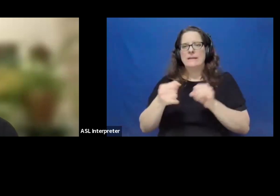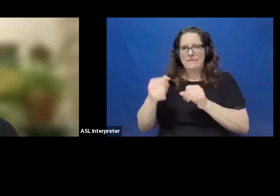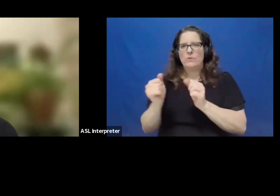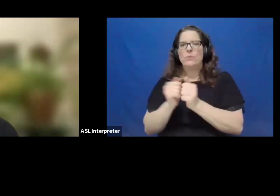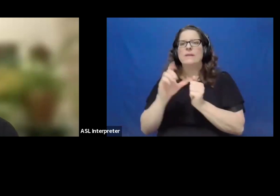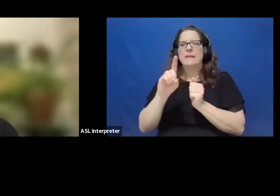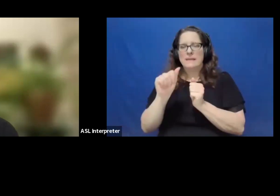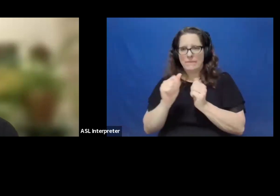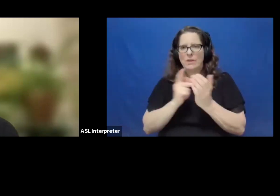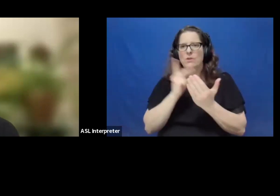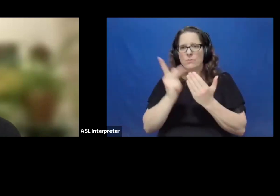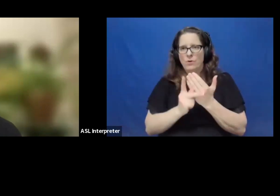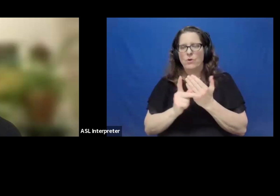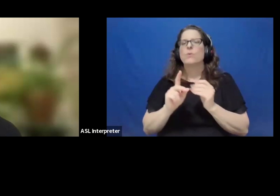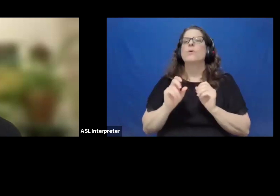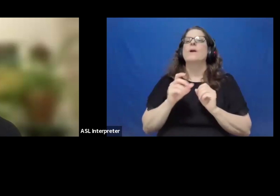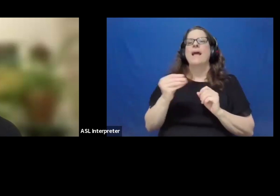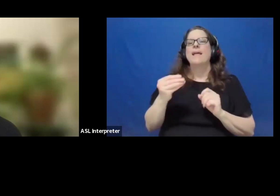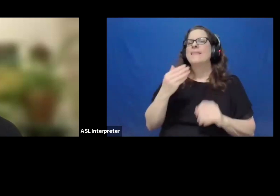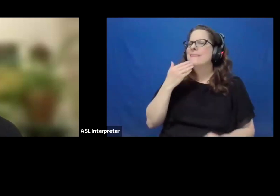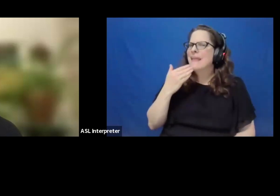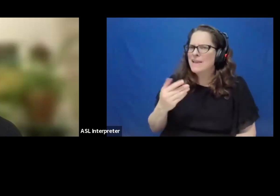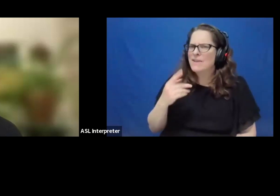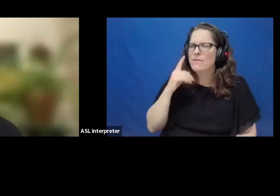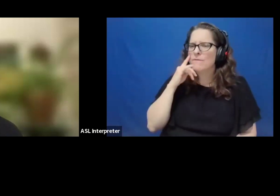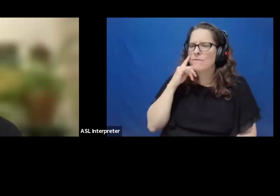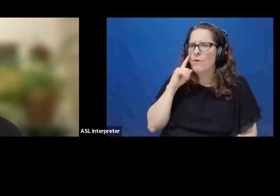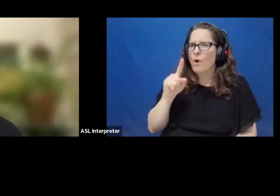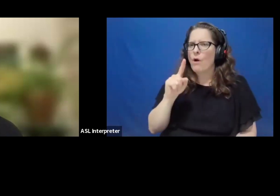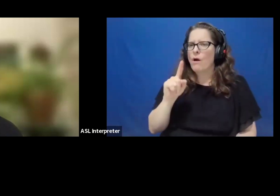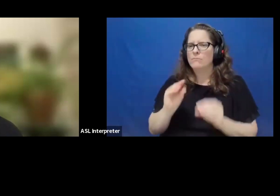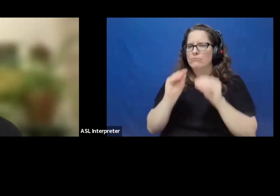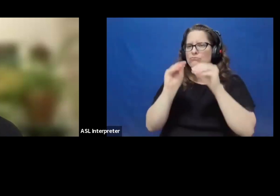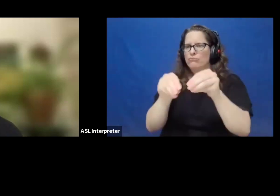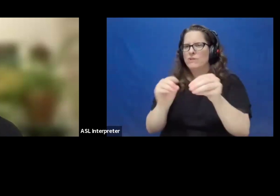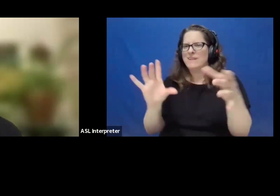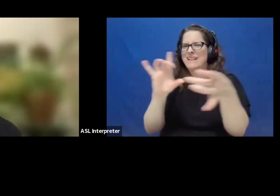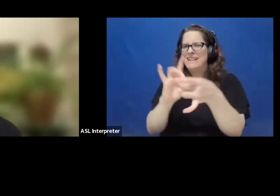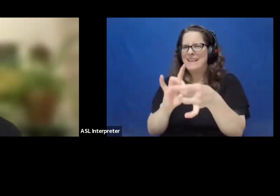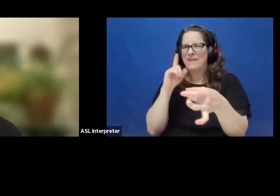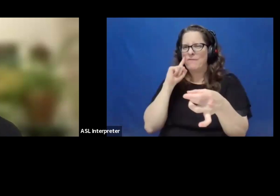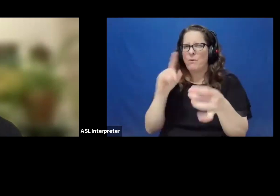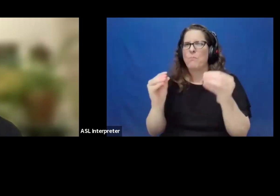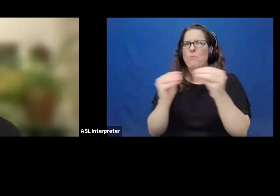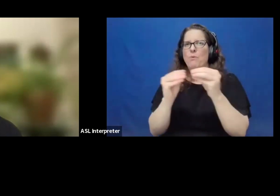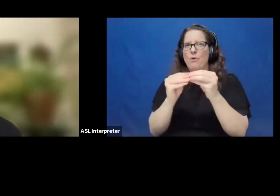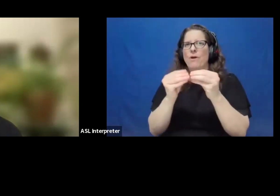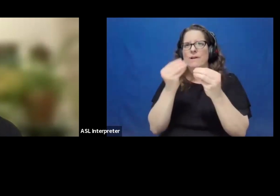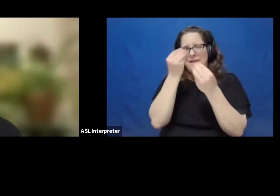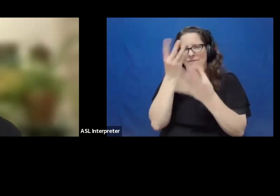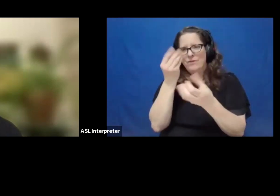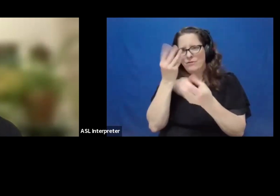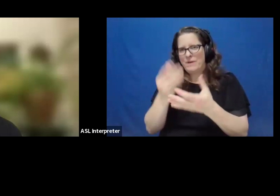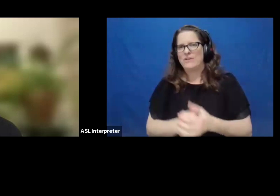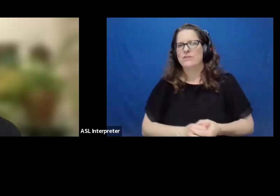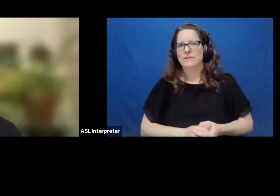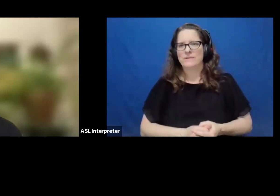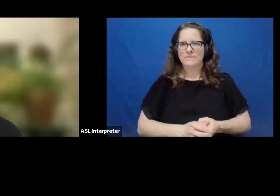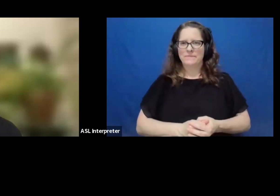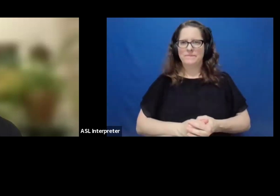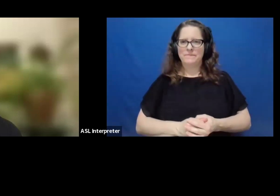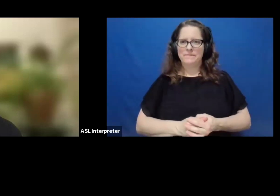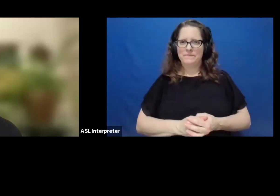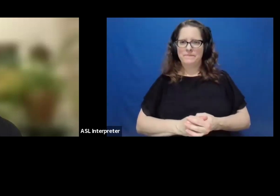program. And thank you for putting a link to more information about the EID program, Heidi.